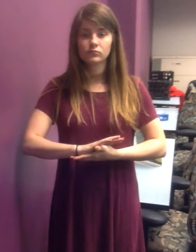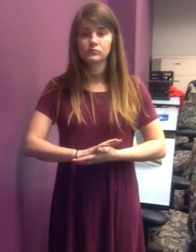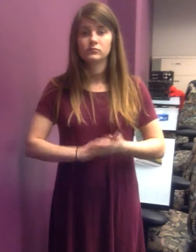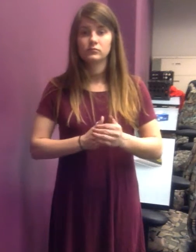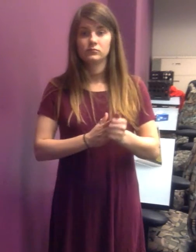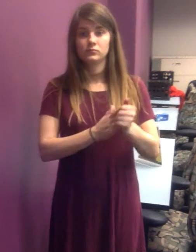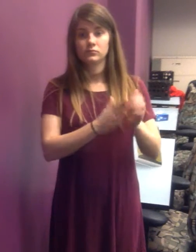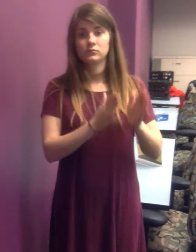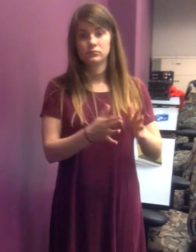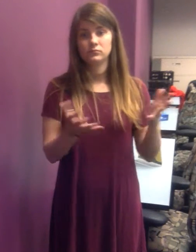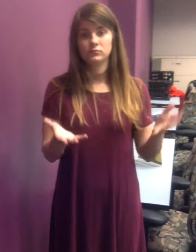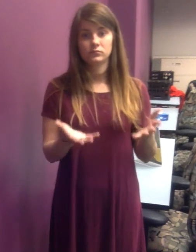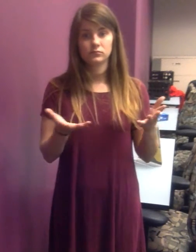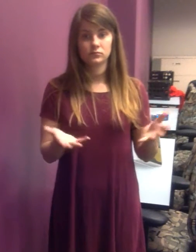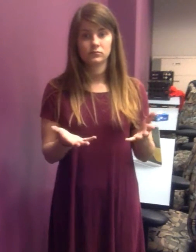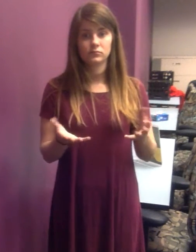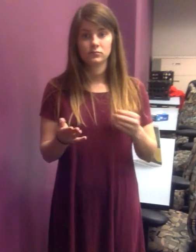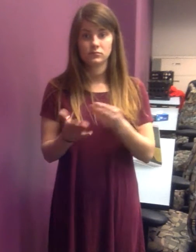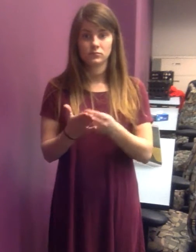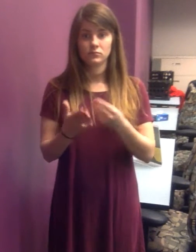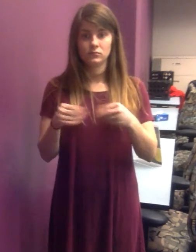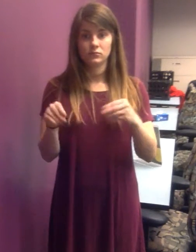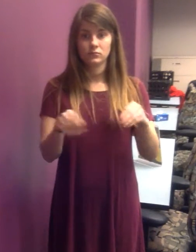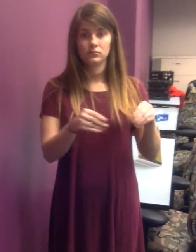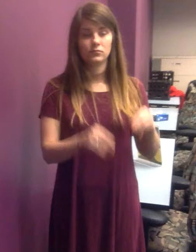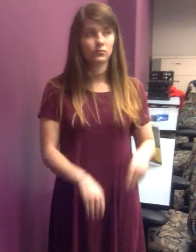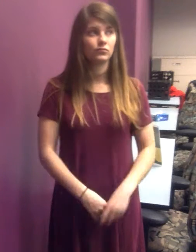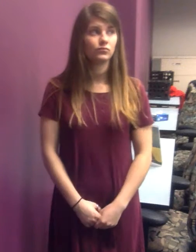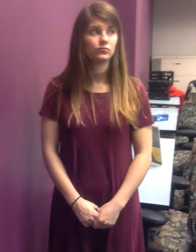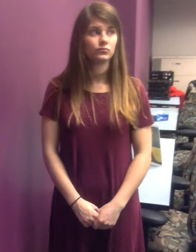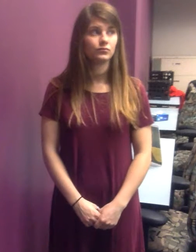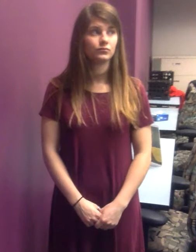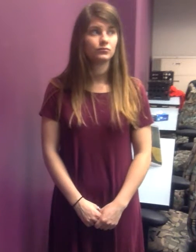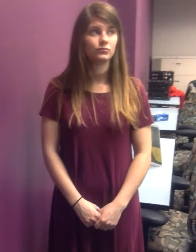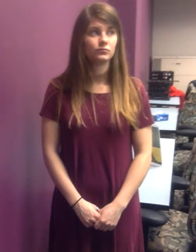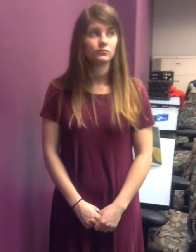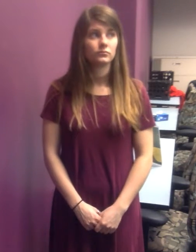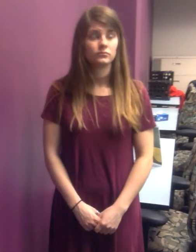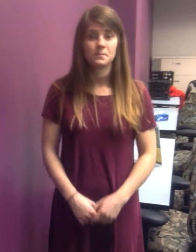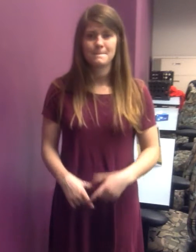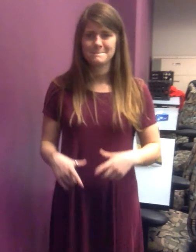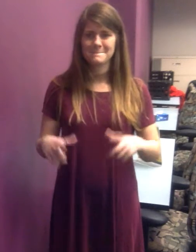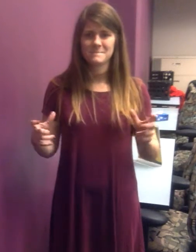well. The major funders of the climate counter movement are ideologically driven foundations that are very much concerned